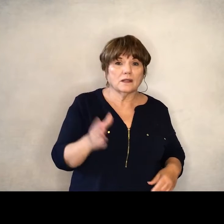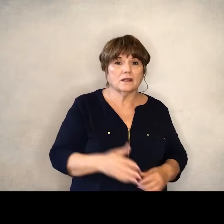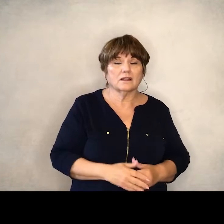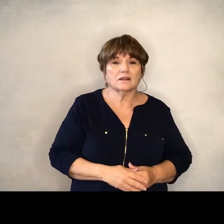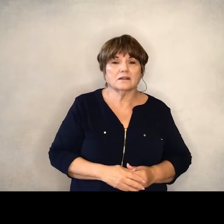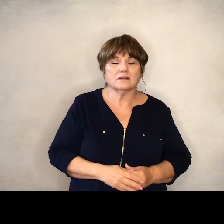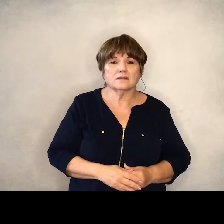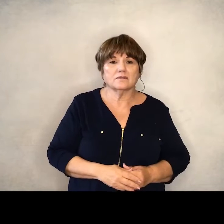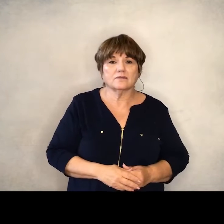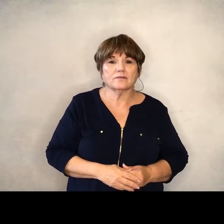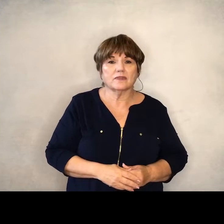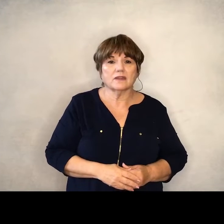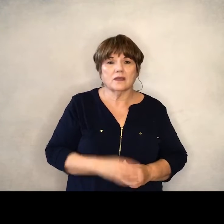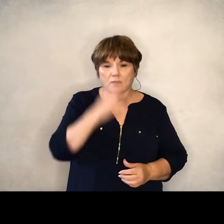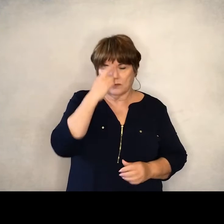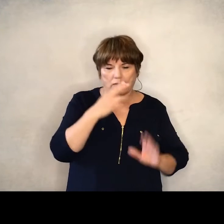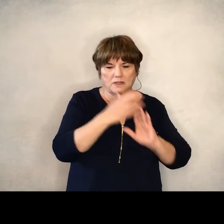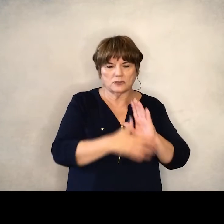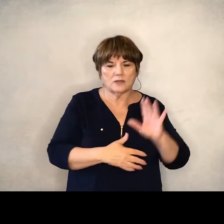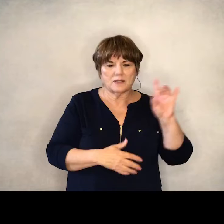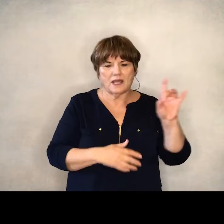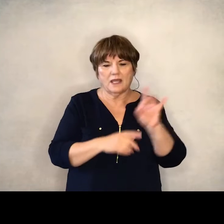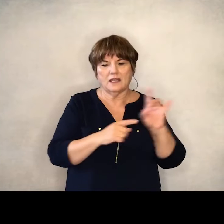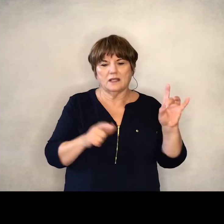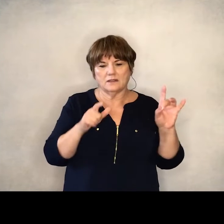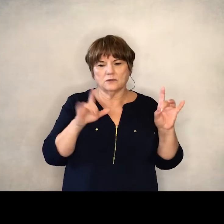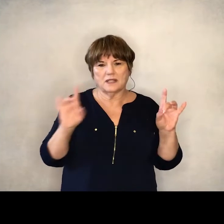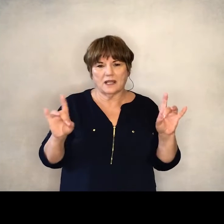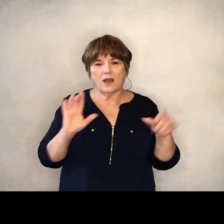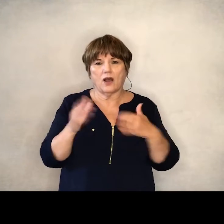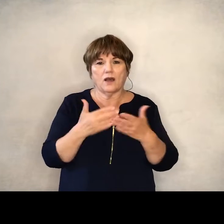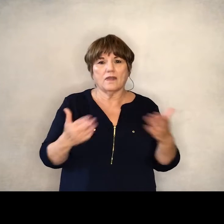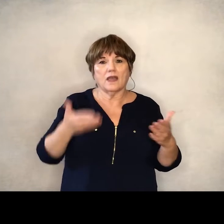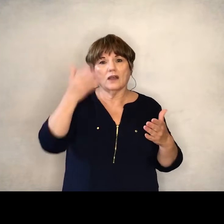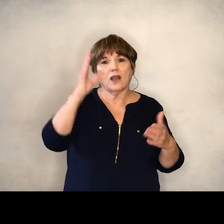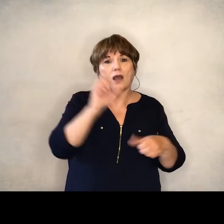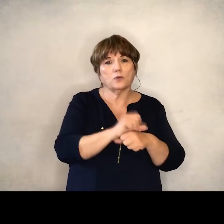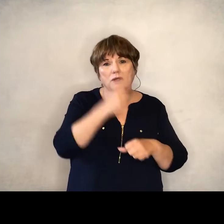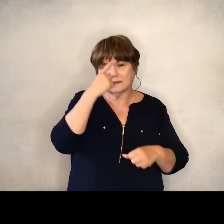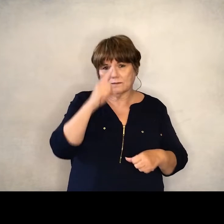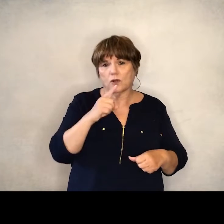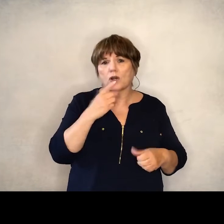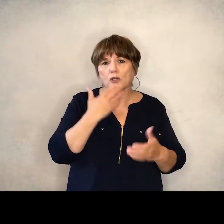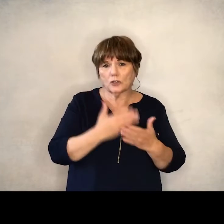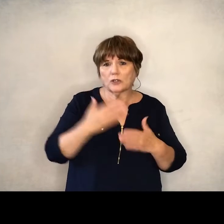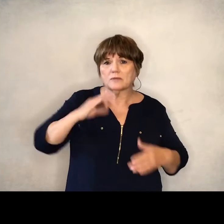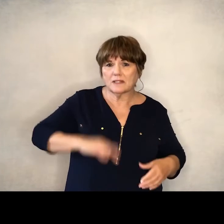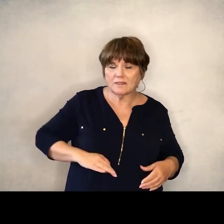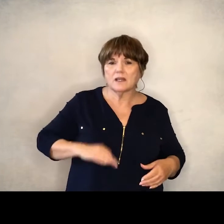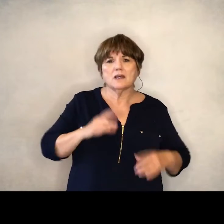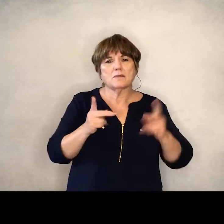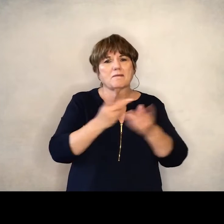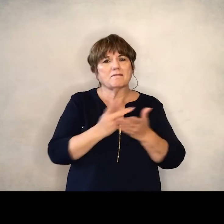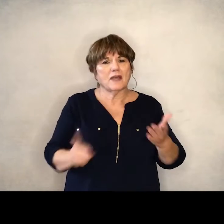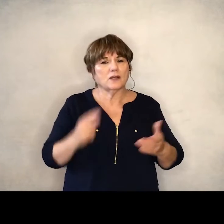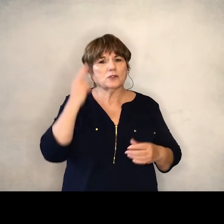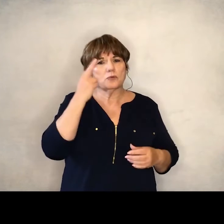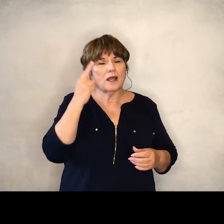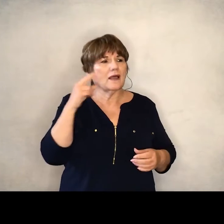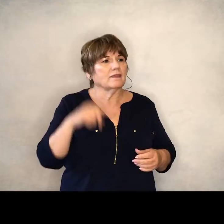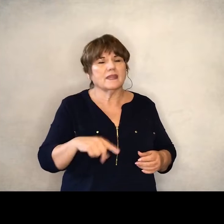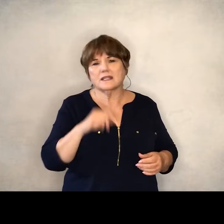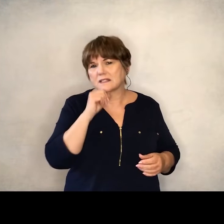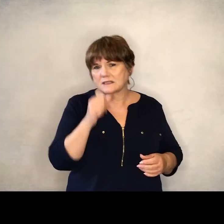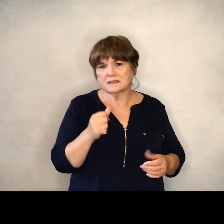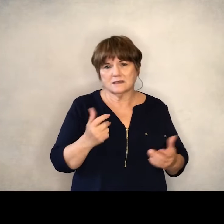When Romans 8:28 tells us that in all things God works for good, many people fail to realize that this is not a stoic grin